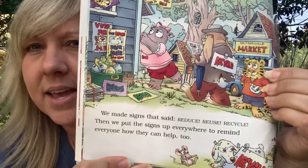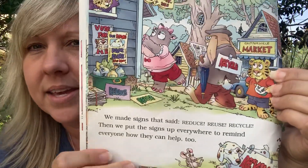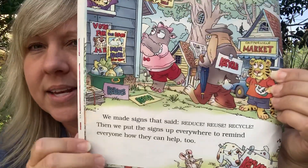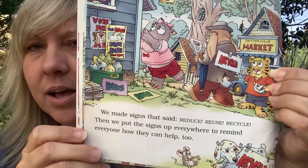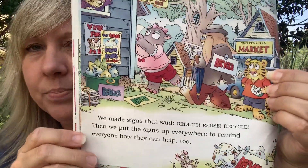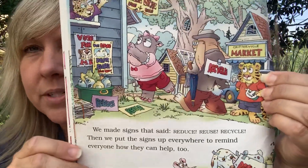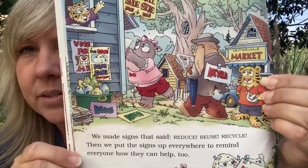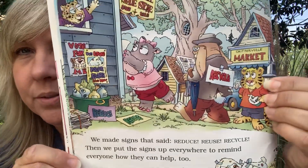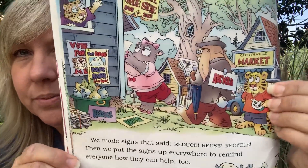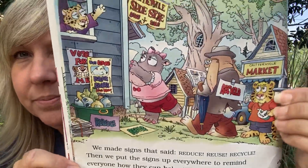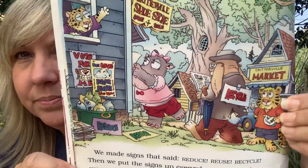can help too.